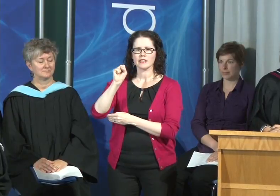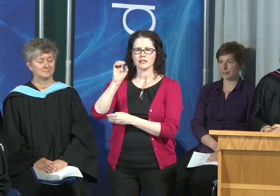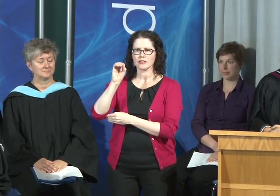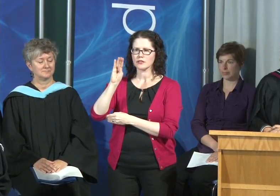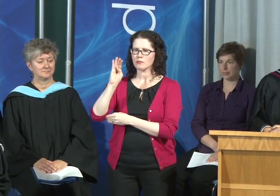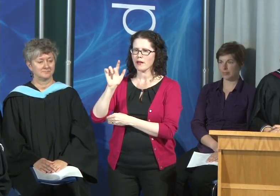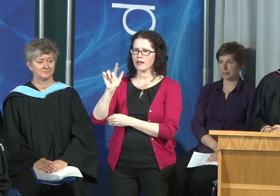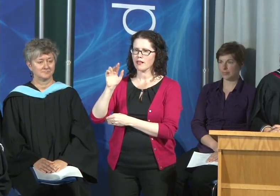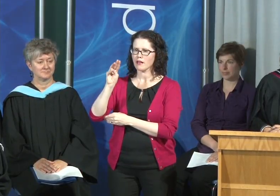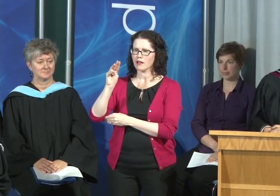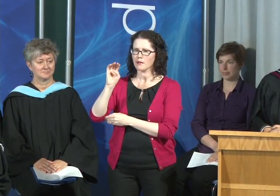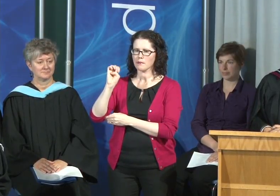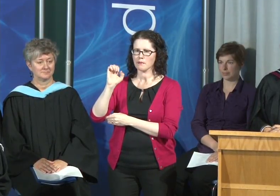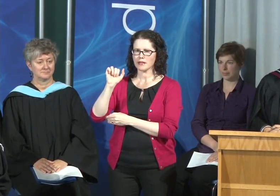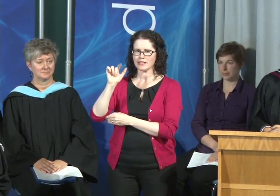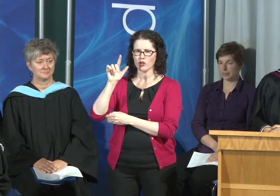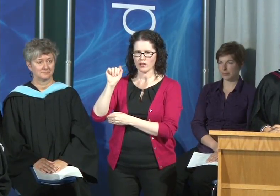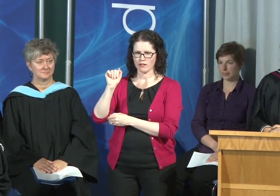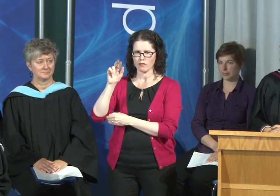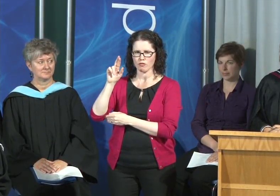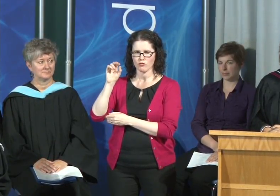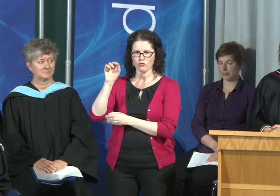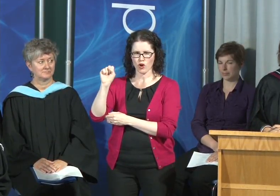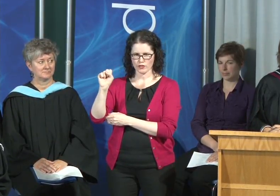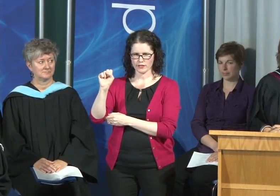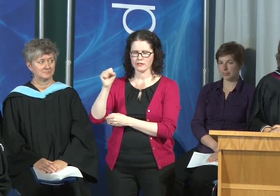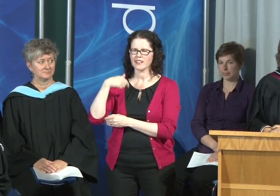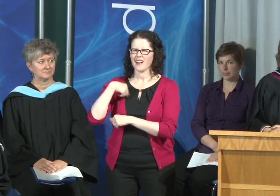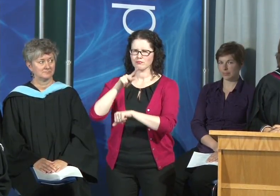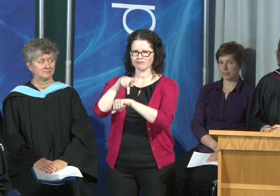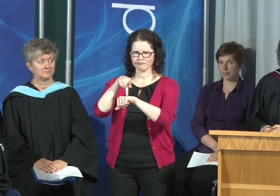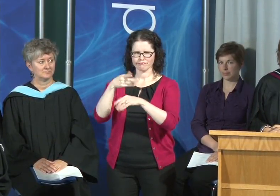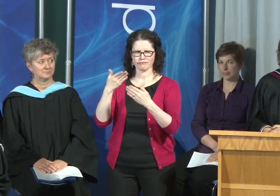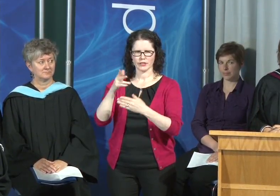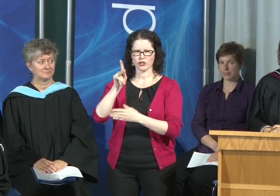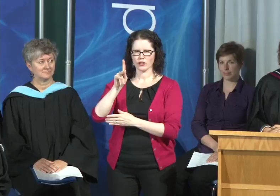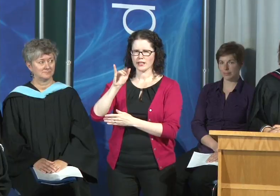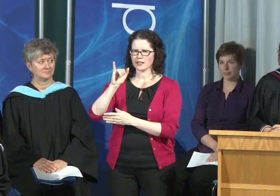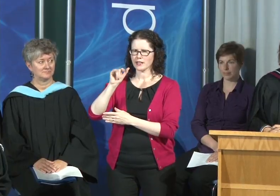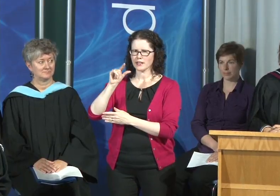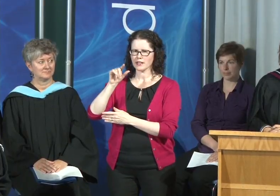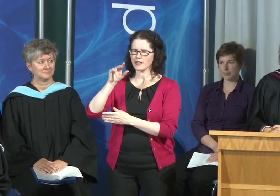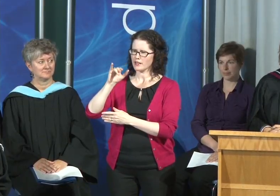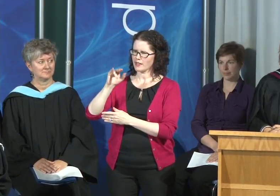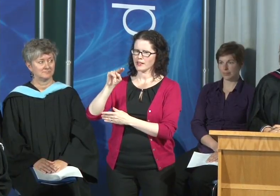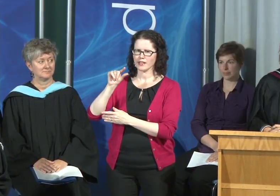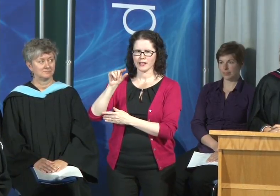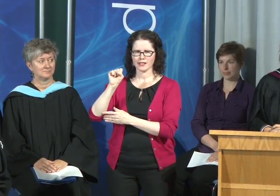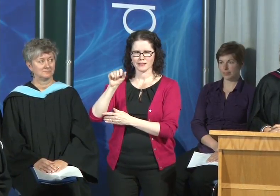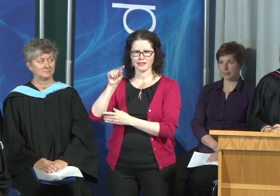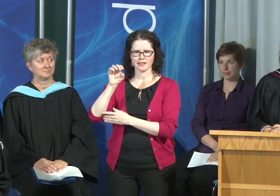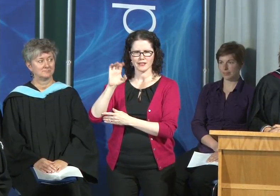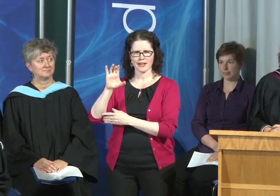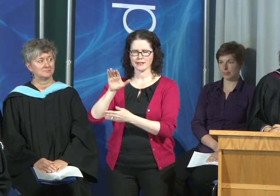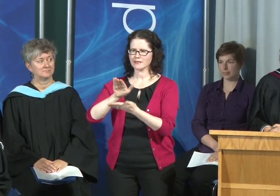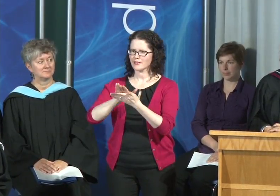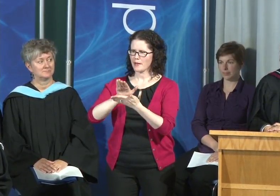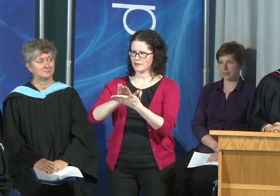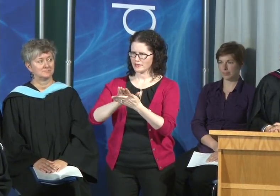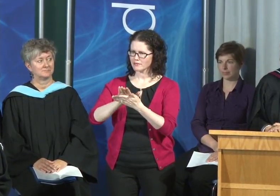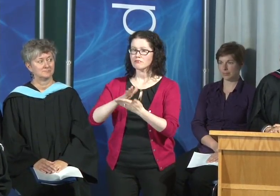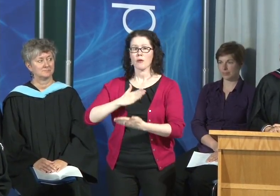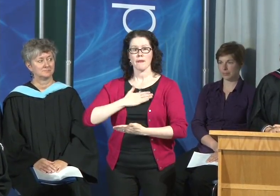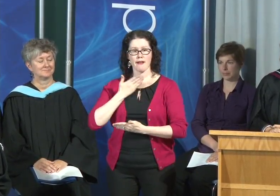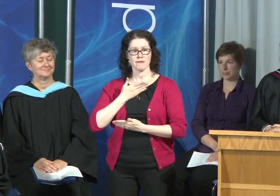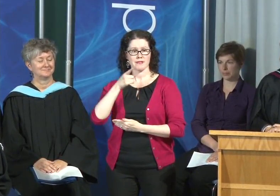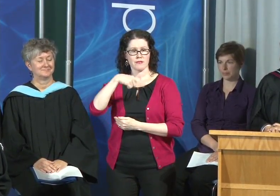I'm principal of Kingstec campus. And I want to say that we are truly delighted you are able to join us in this very